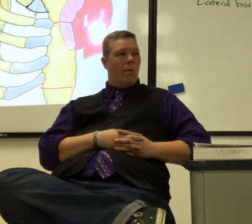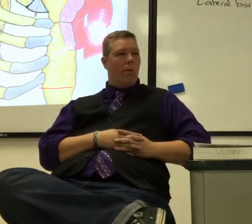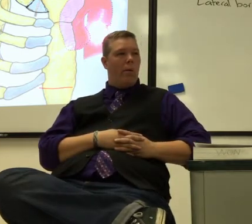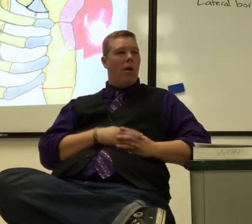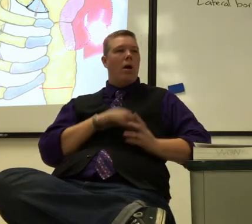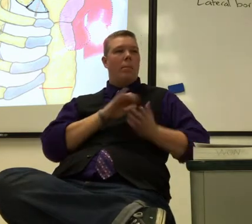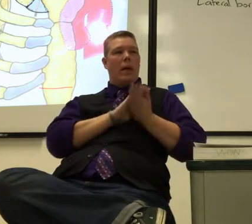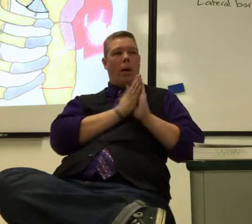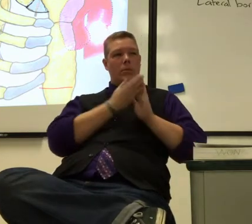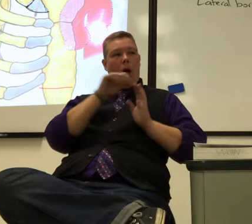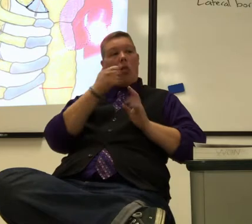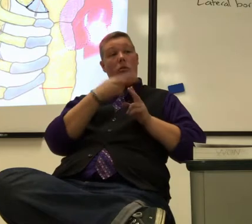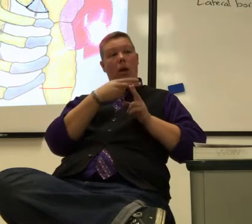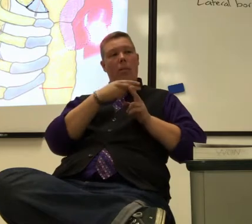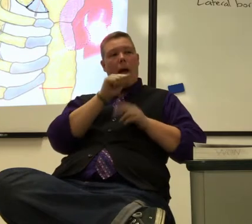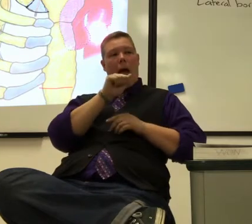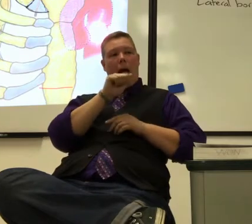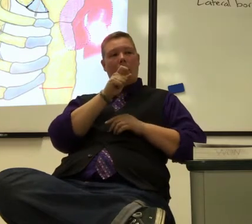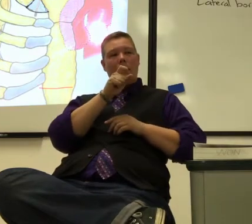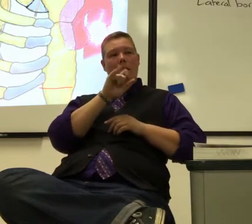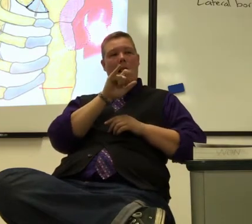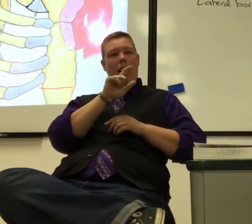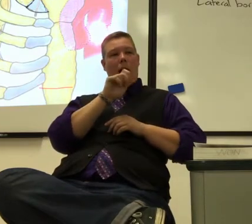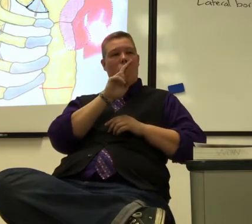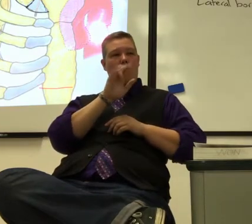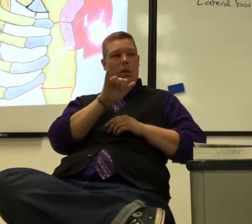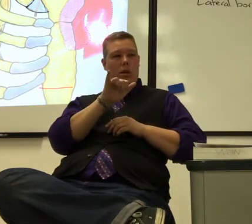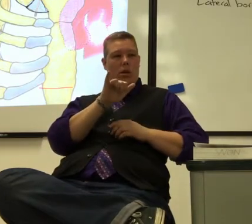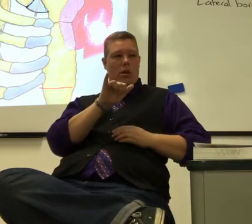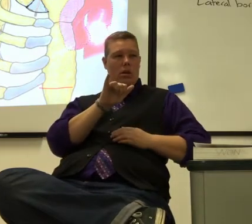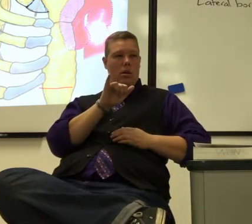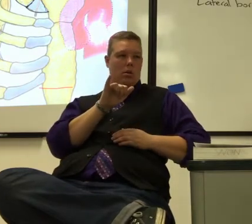Then it becomes axillary.